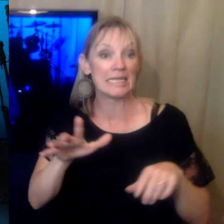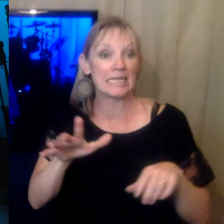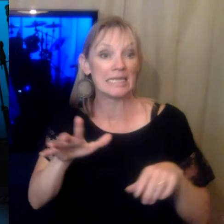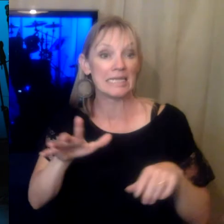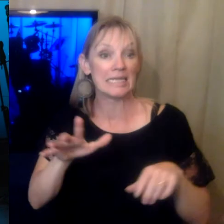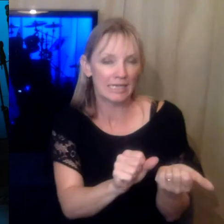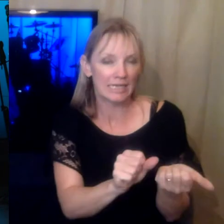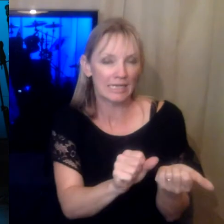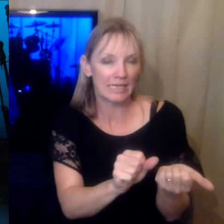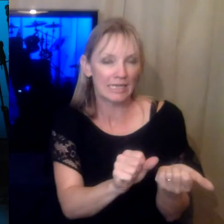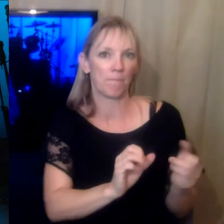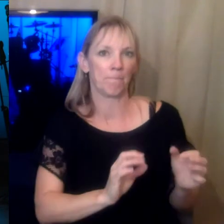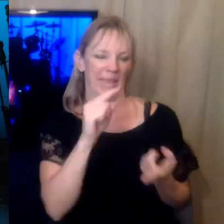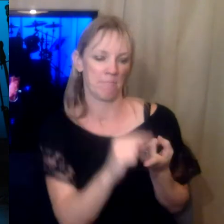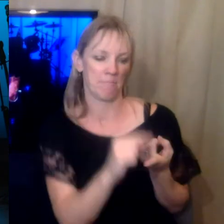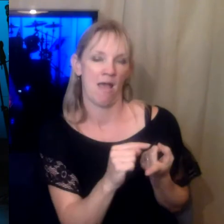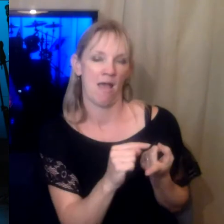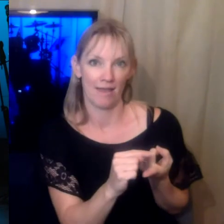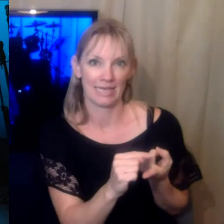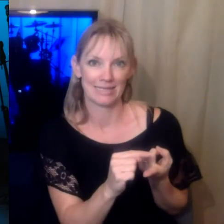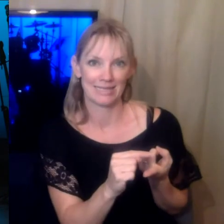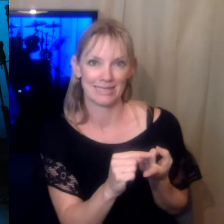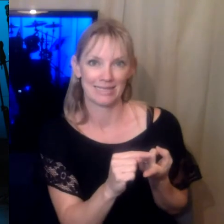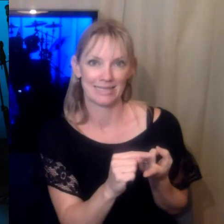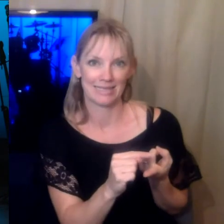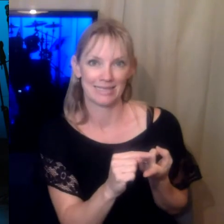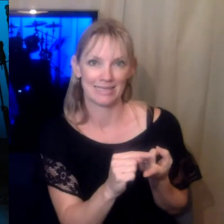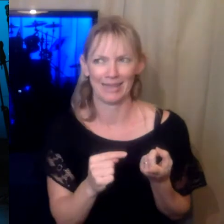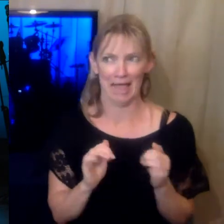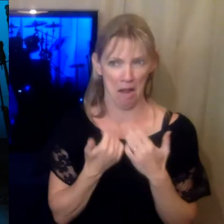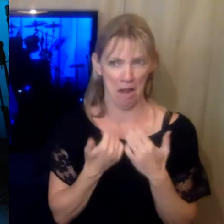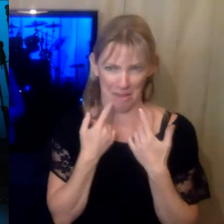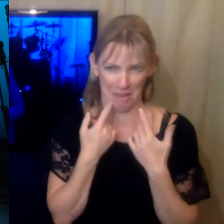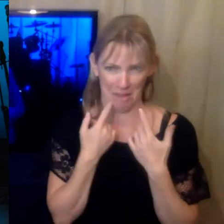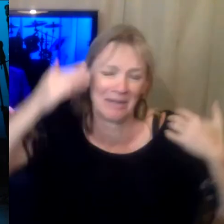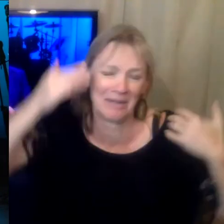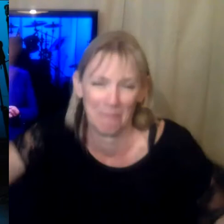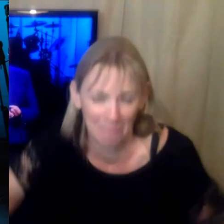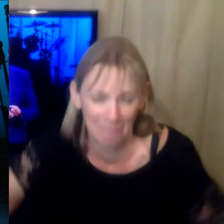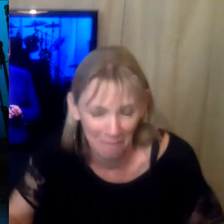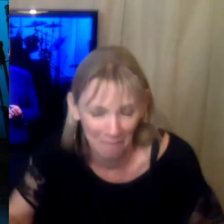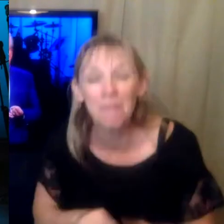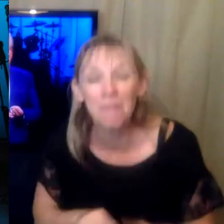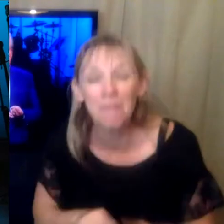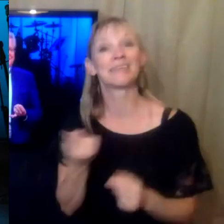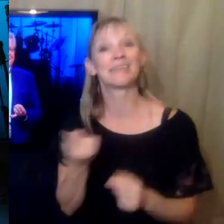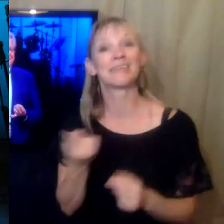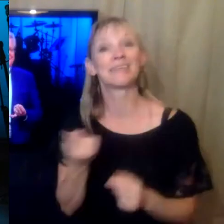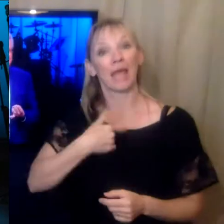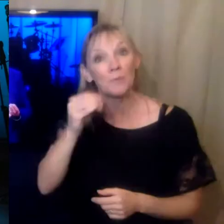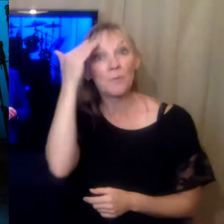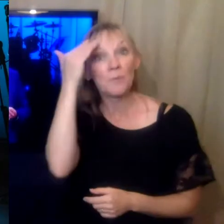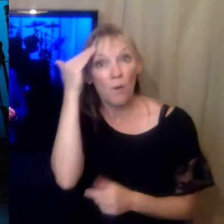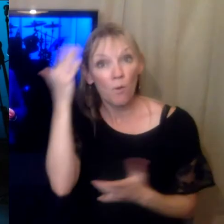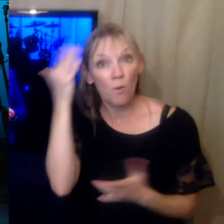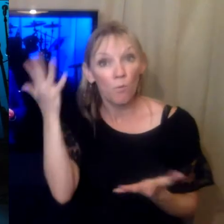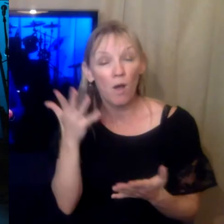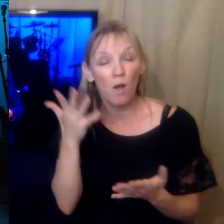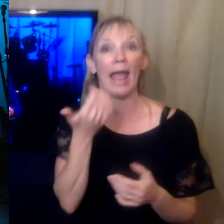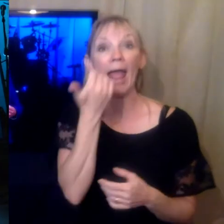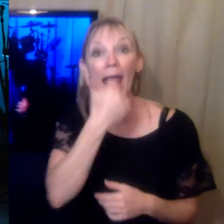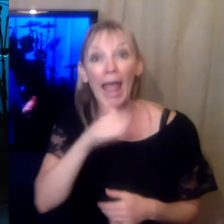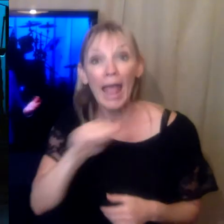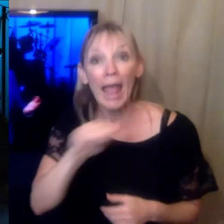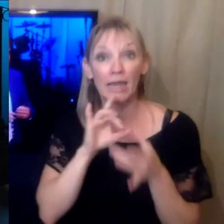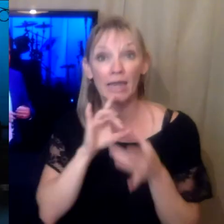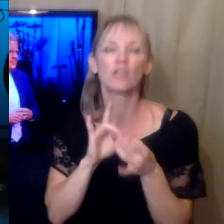do. I don't know how that's quite turned out, but here's one thing I know. And that is that in any significant relationship, there's going